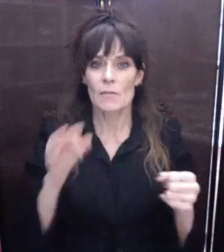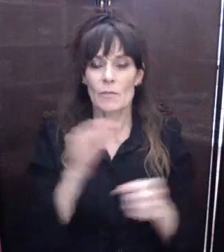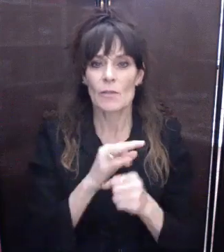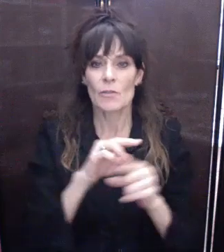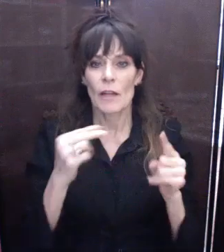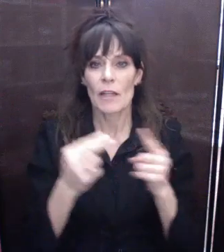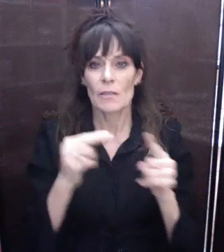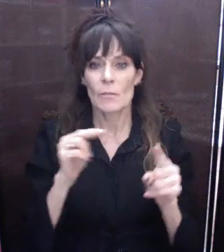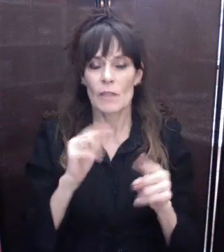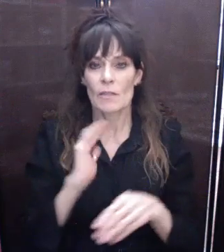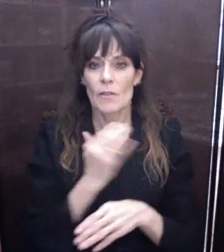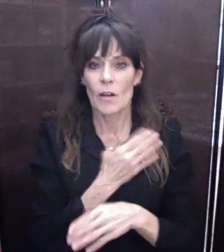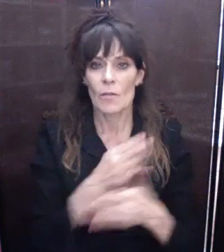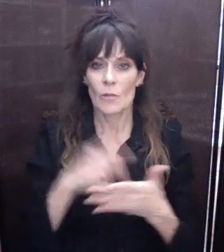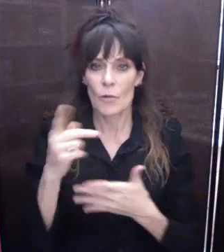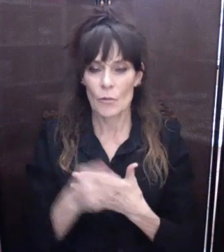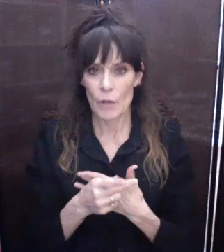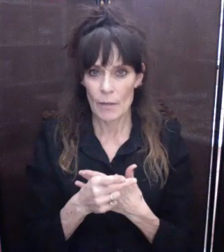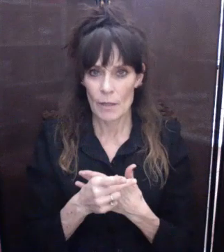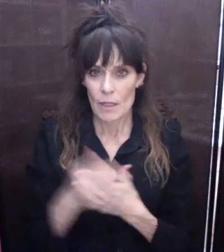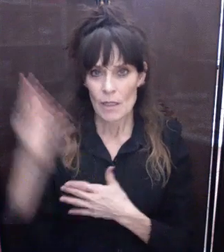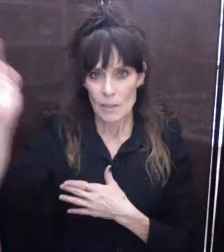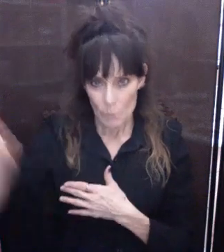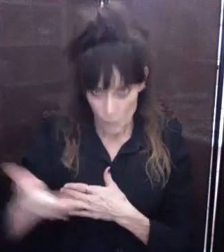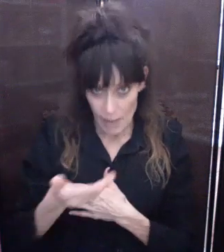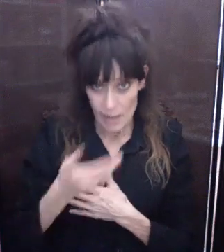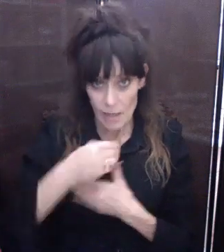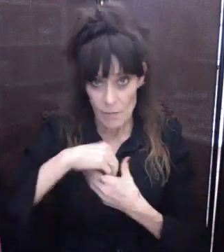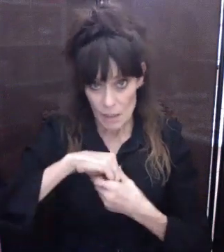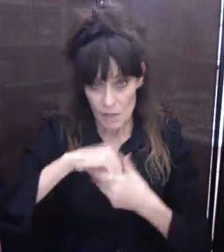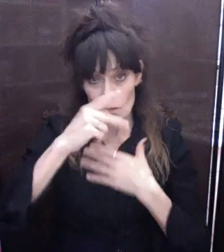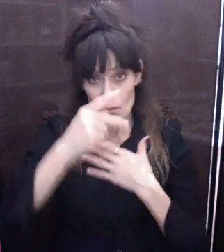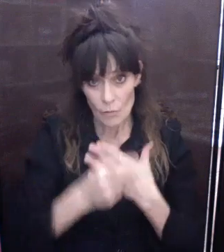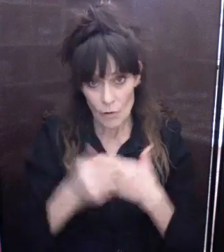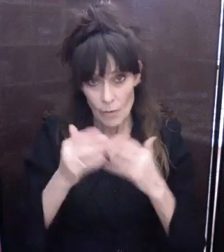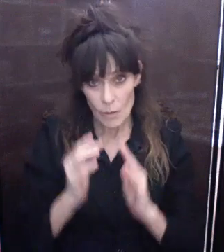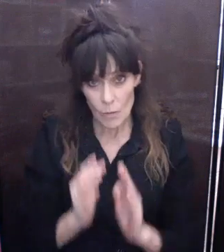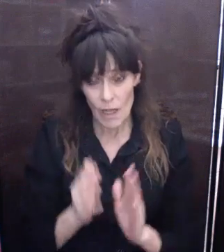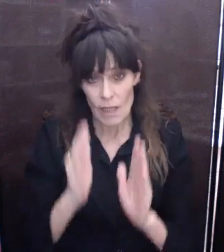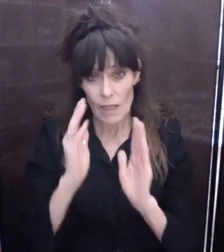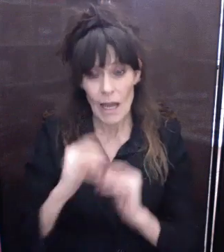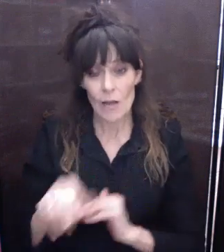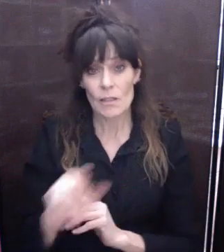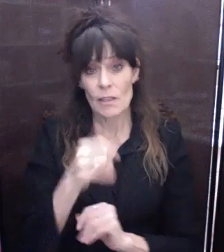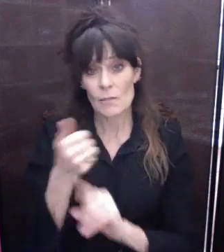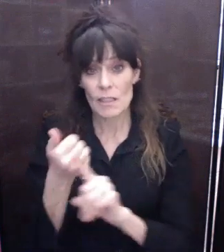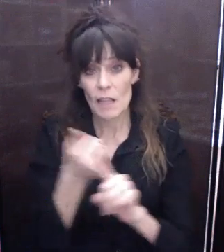program, to bring them into the program in a way that allows them to find the power greater